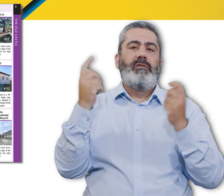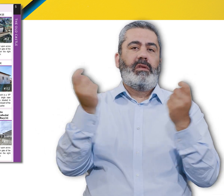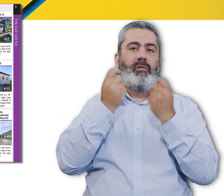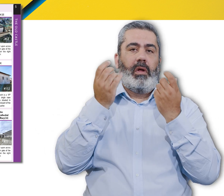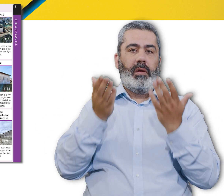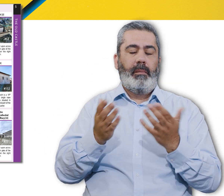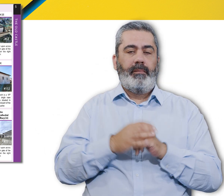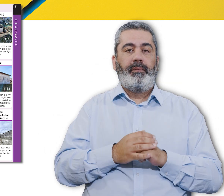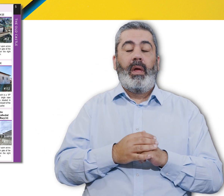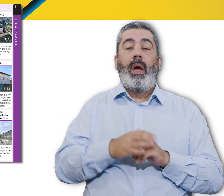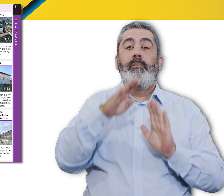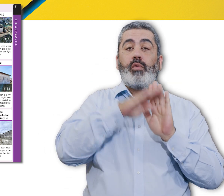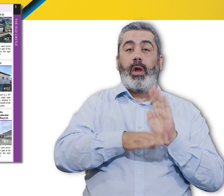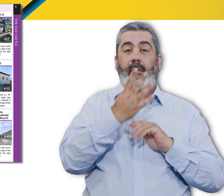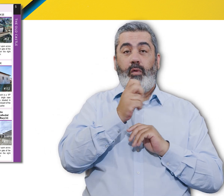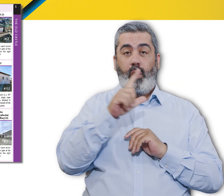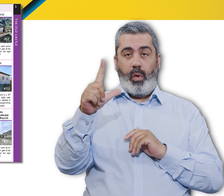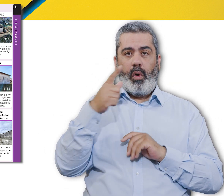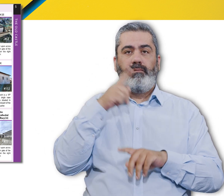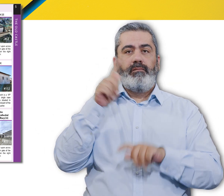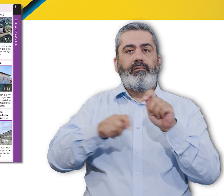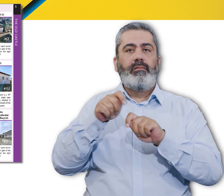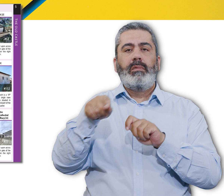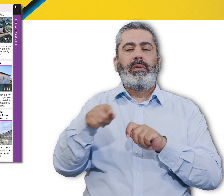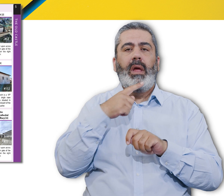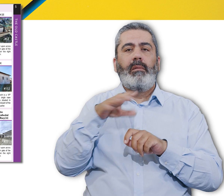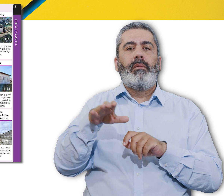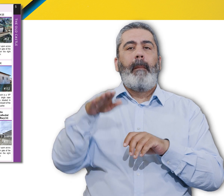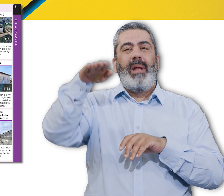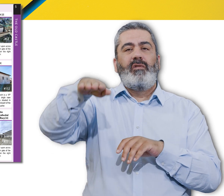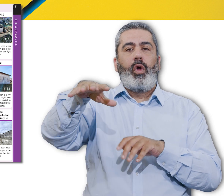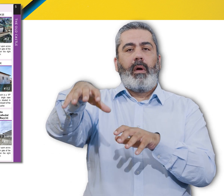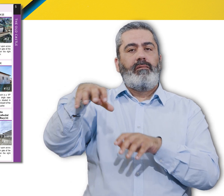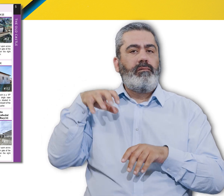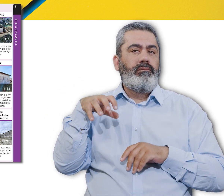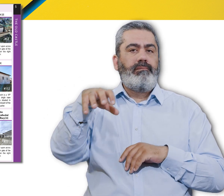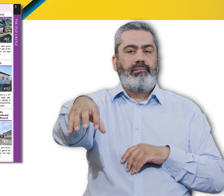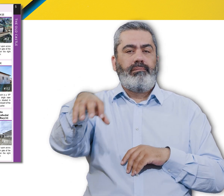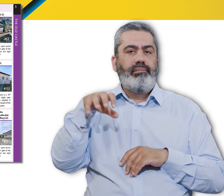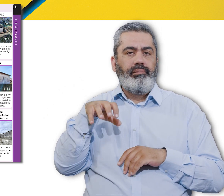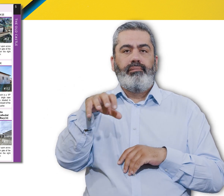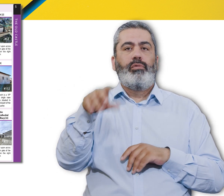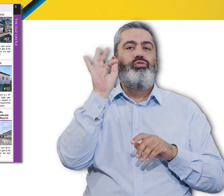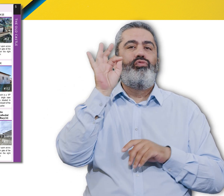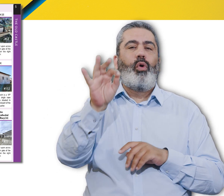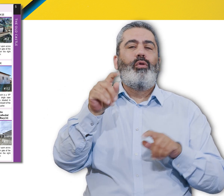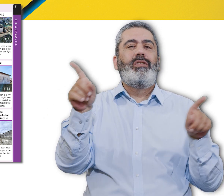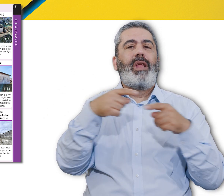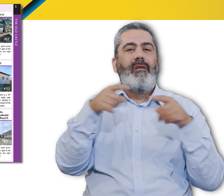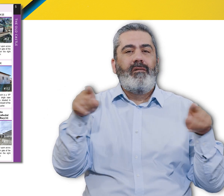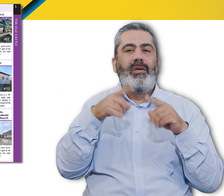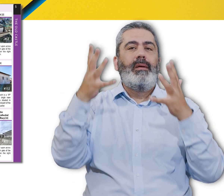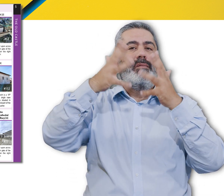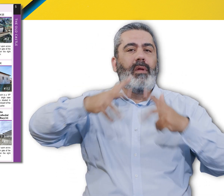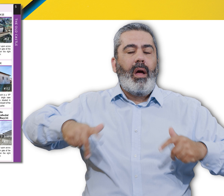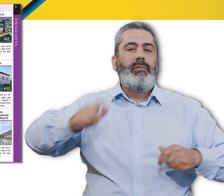place to come and look down at all the happenings within the castle walls. In the framework of For All project, a new removable platform for